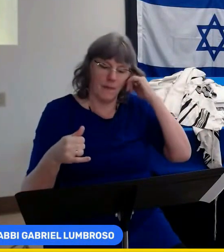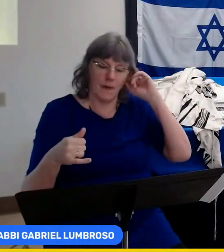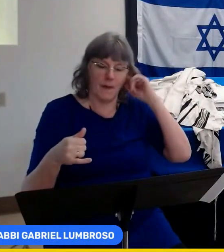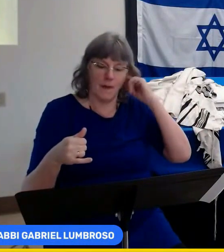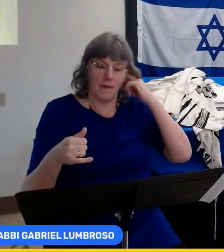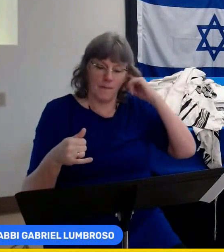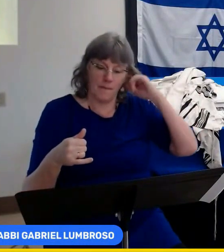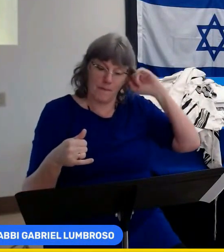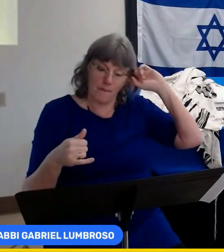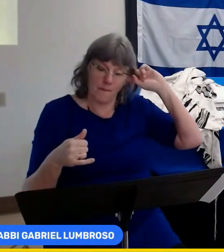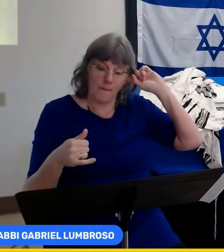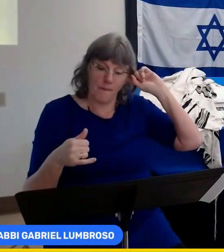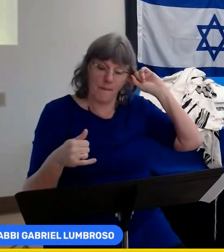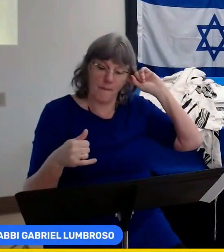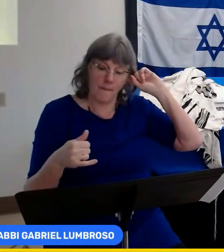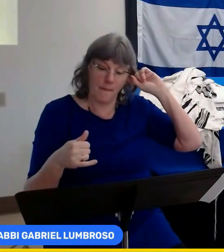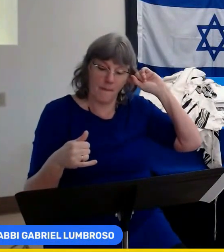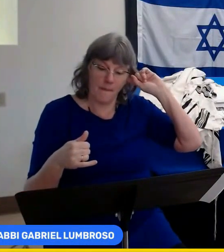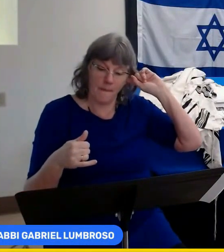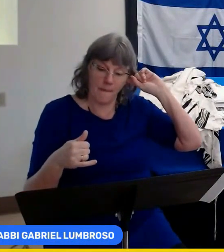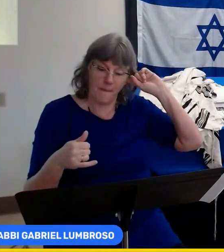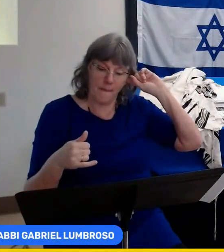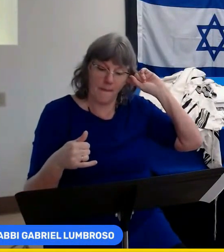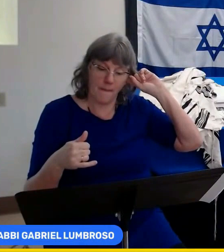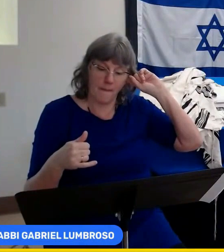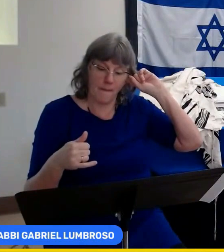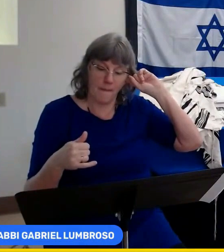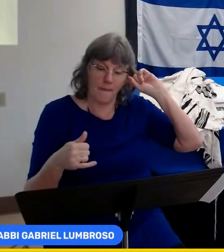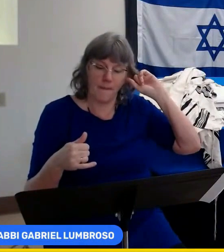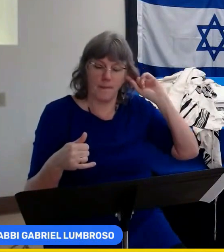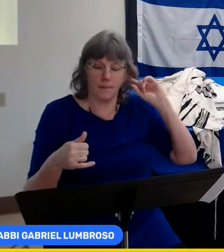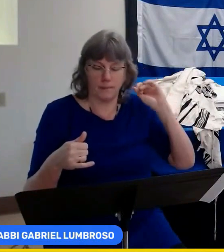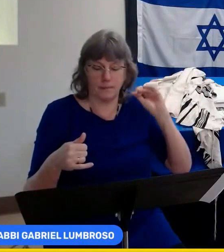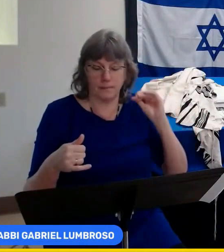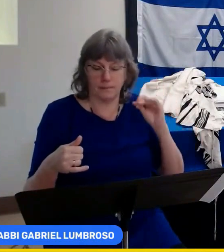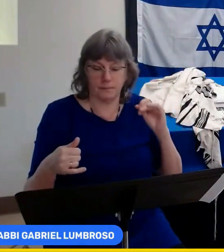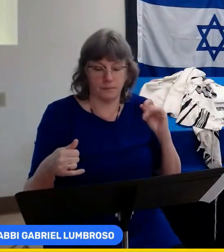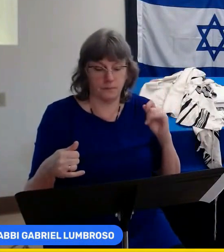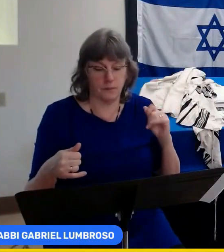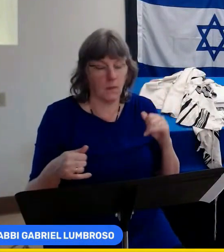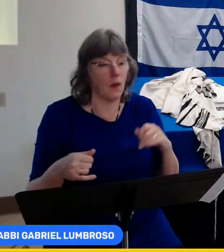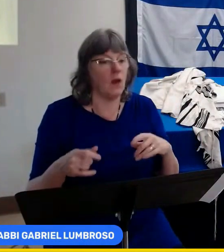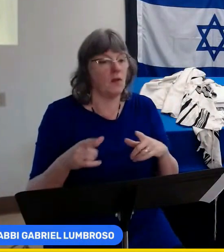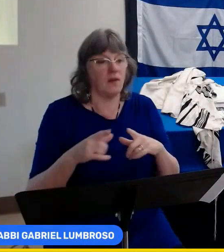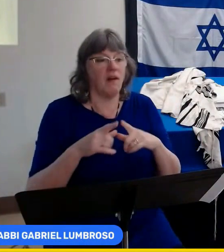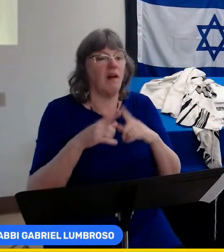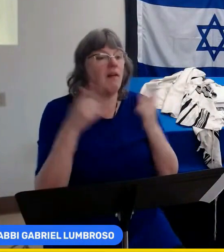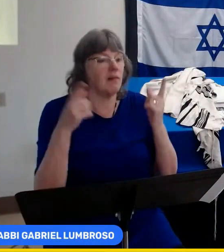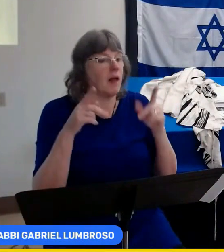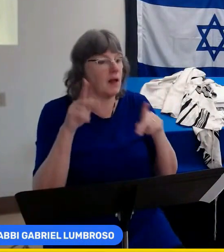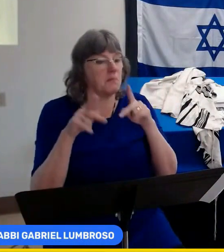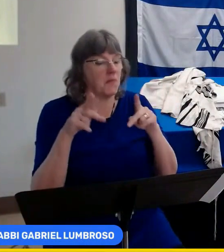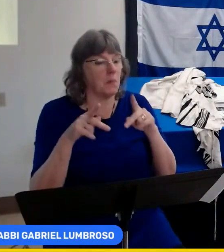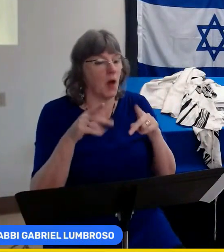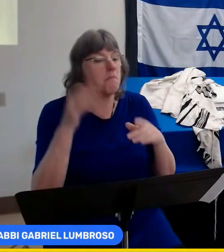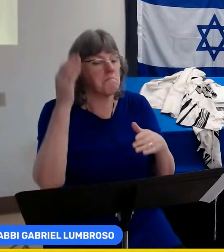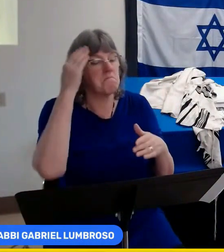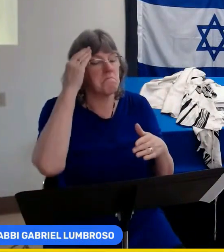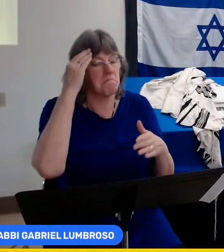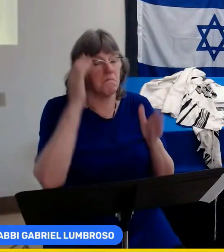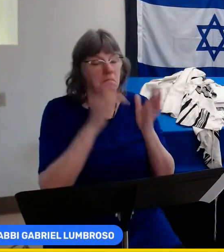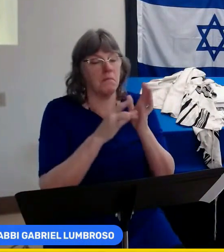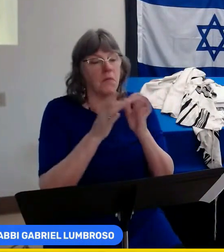Taking the analogy of this children of Israel to today, most people who have acknowledged Yeshua and have